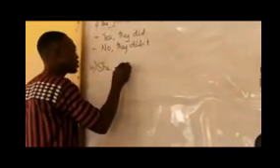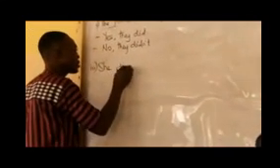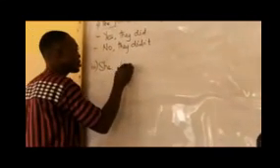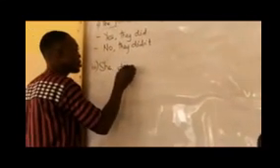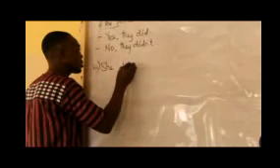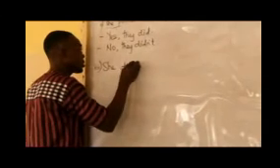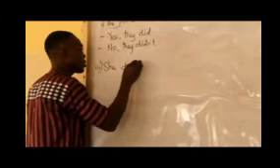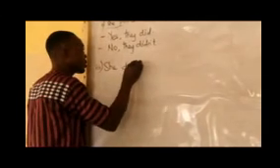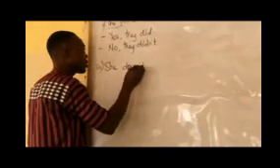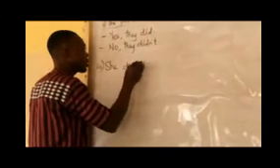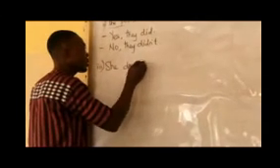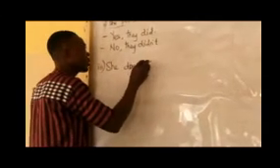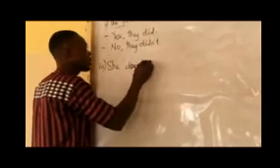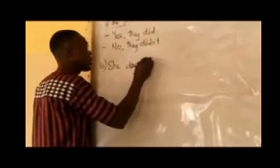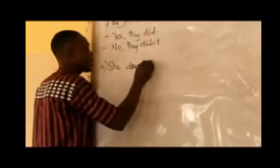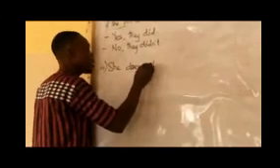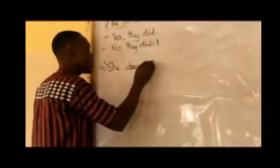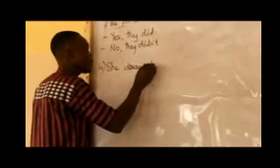doesn't